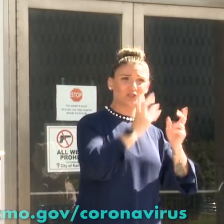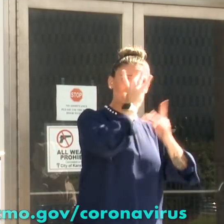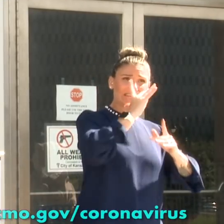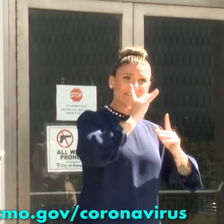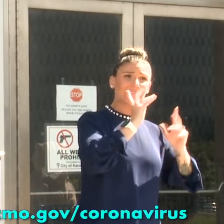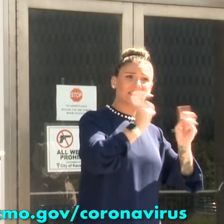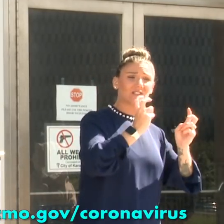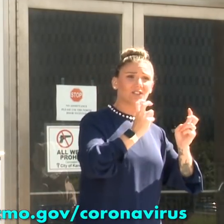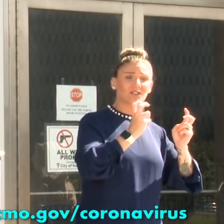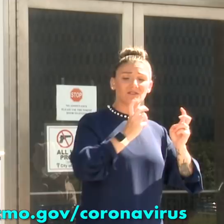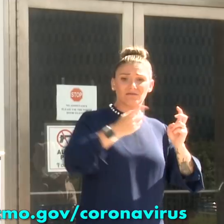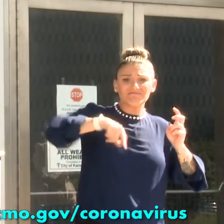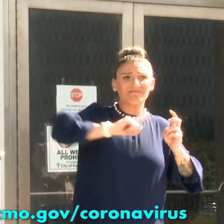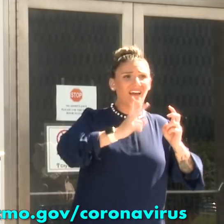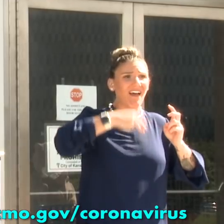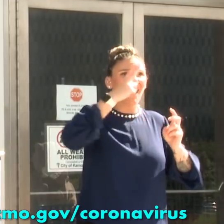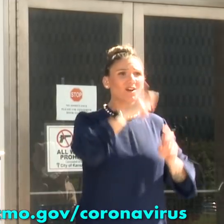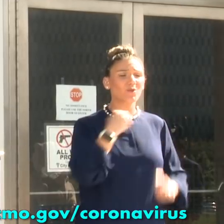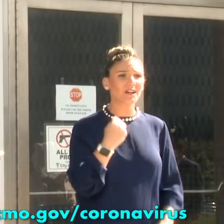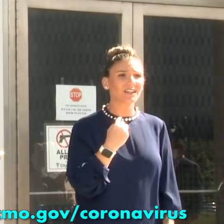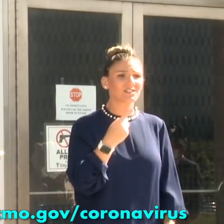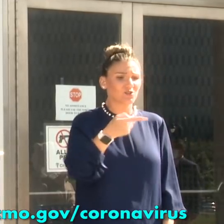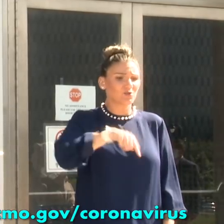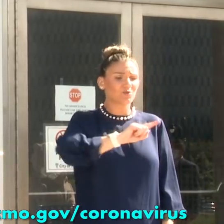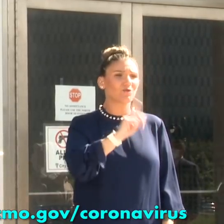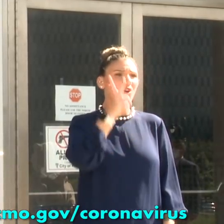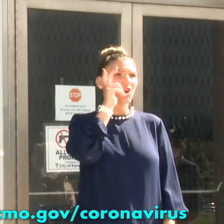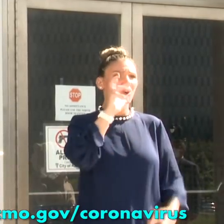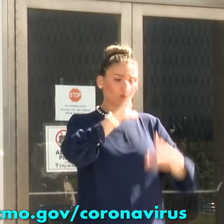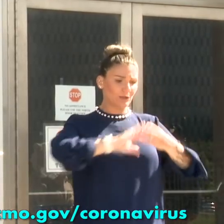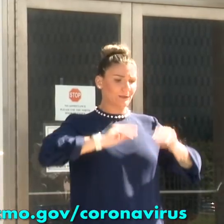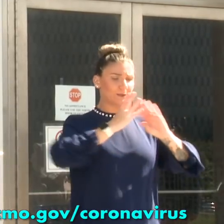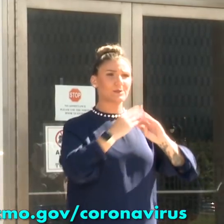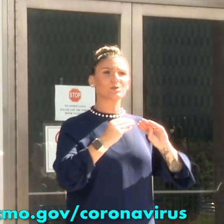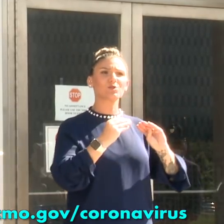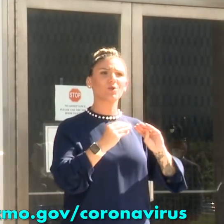risk. Those folks, you probably all heard the story about the